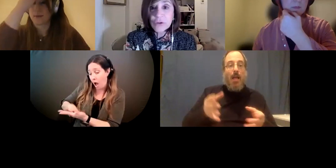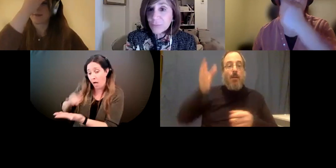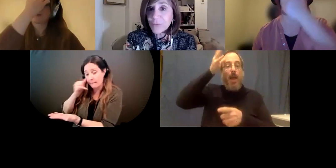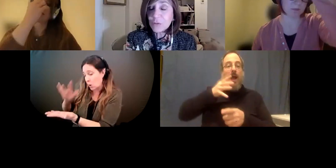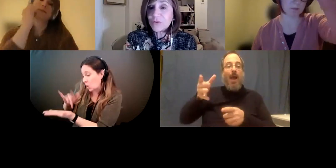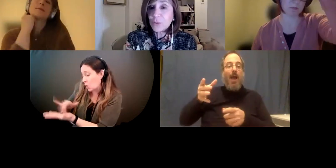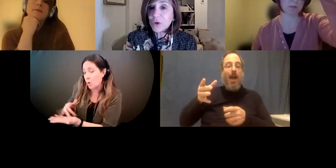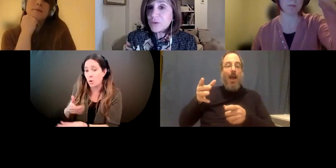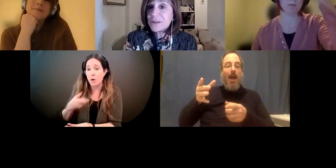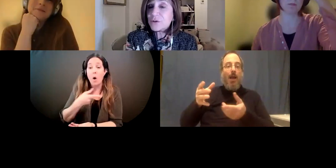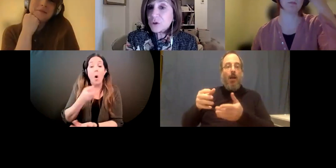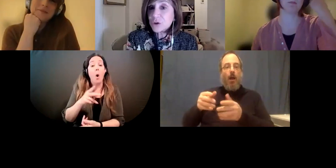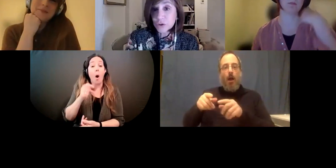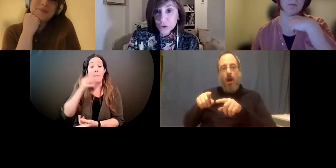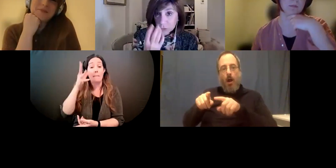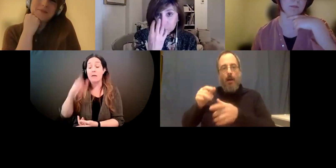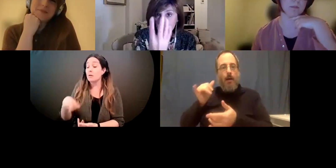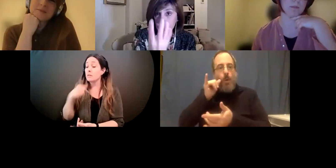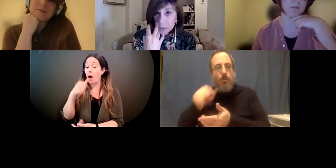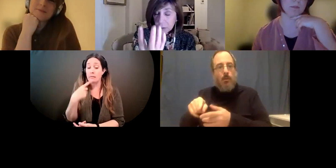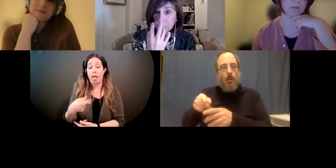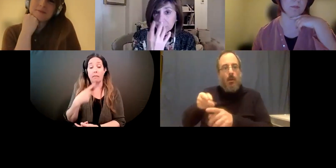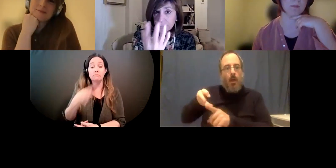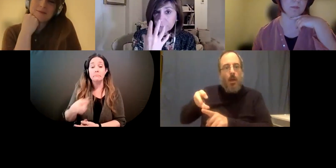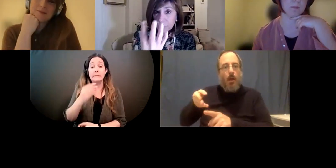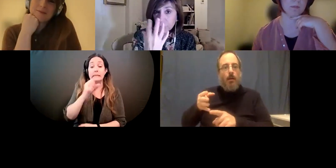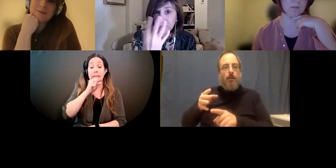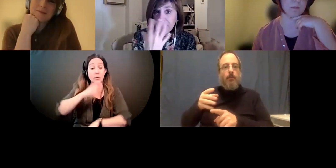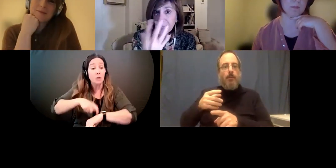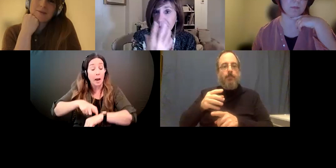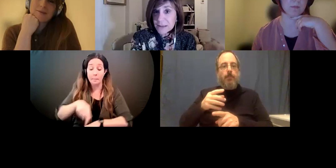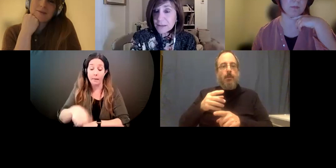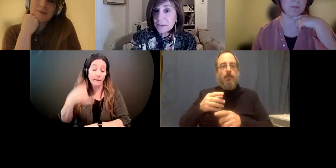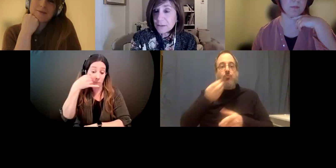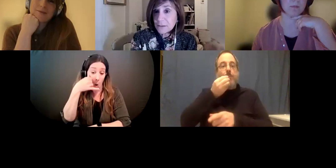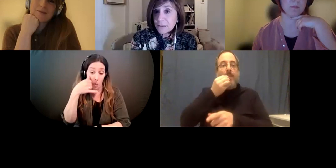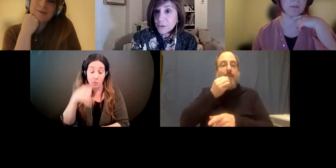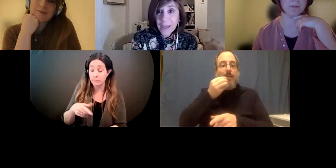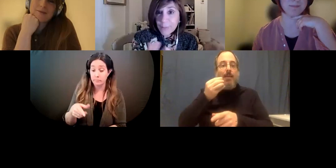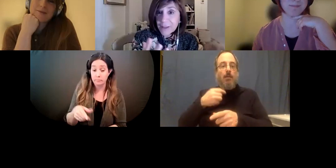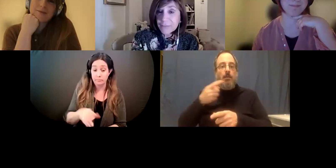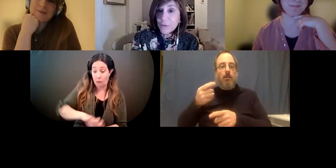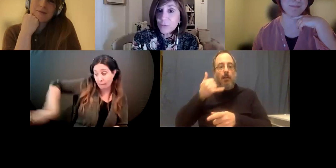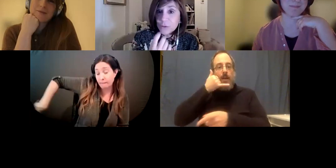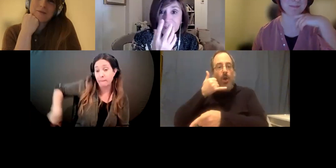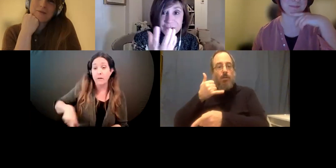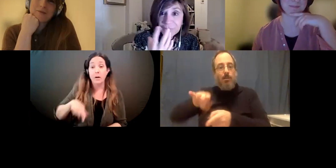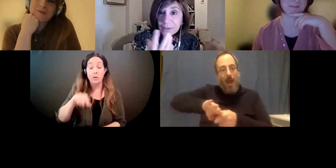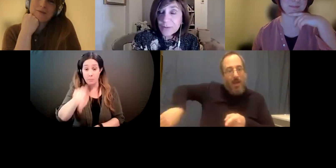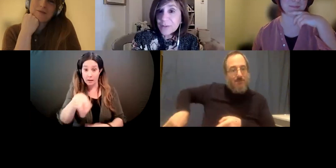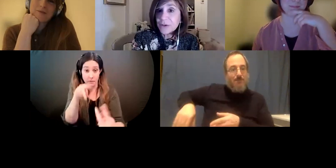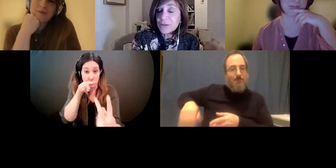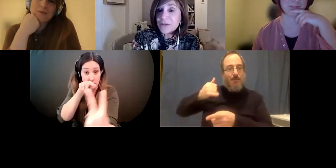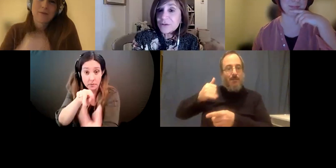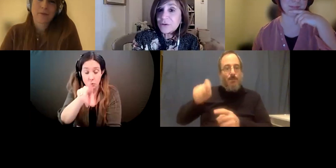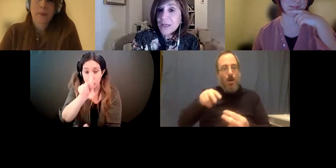dinner, no phones. You need to learn to read my eyes. You can't be on a phone. You need to fight